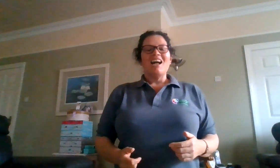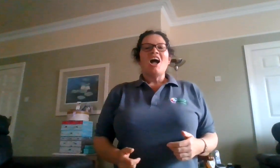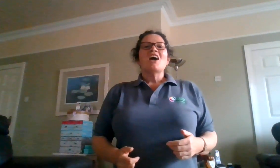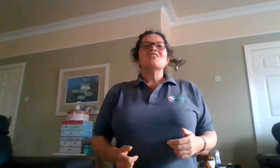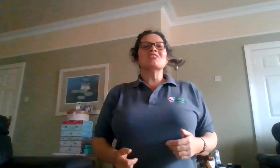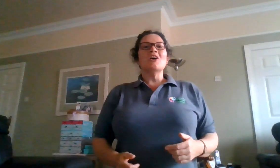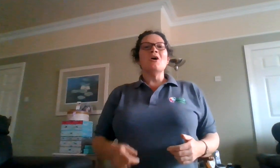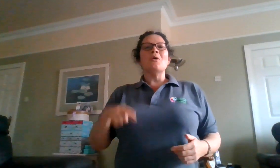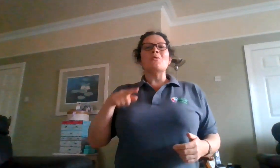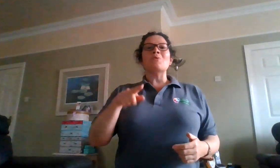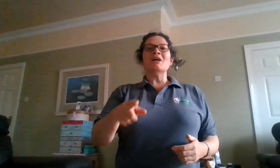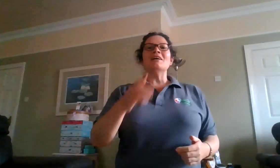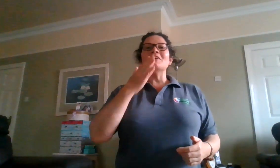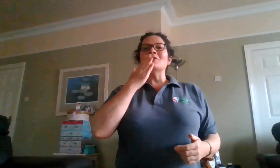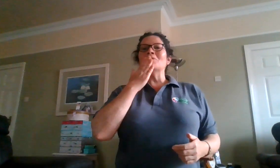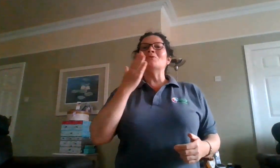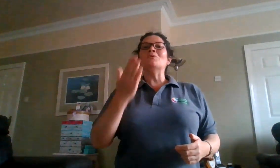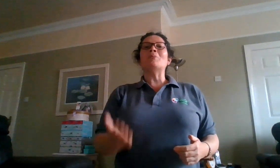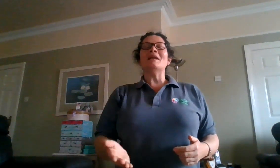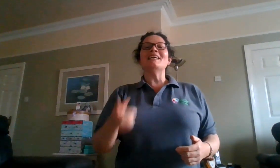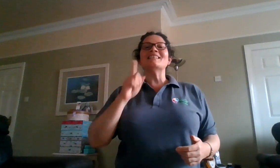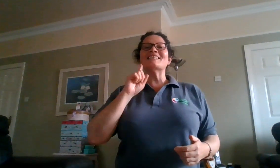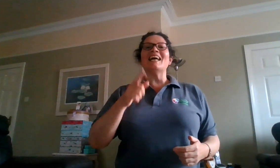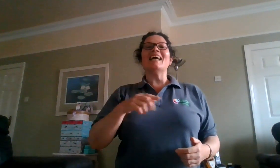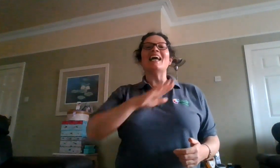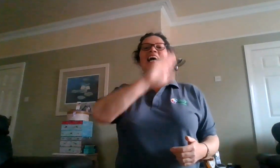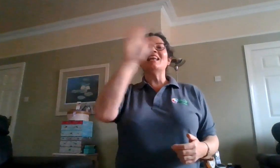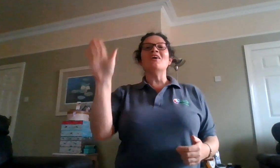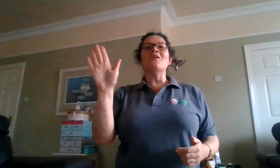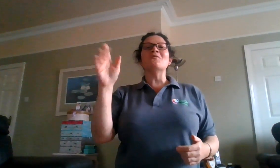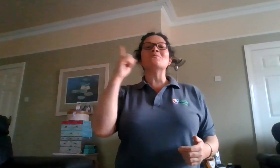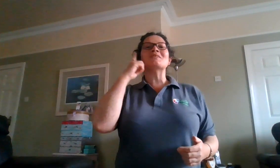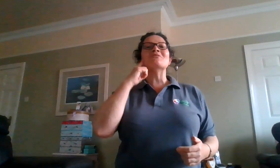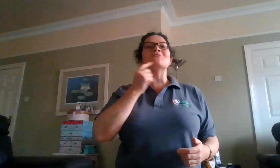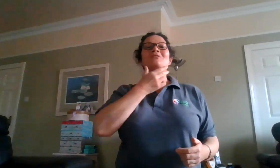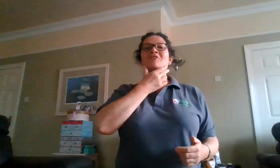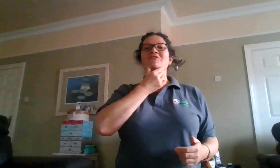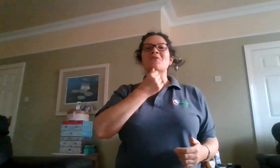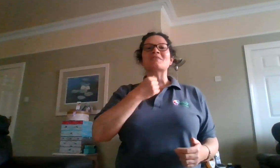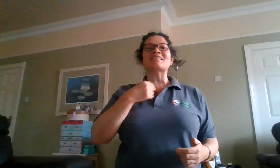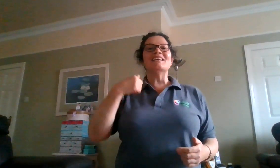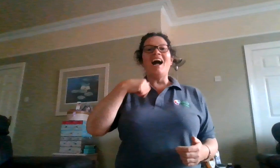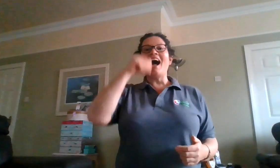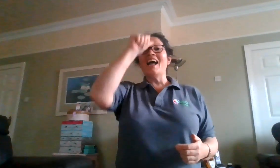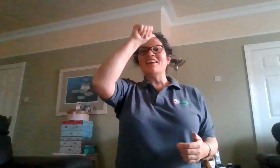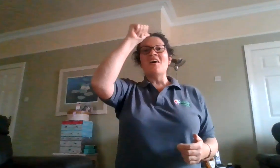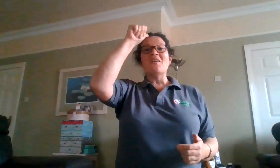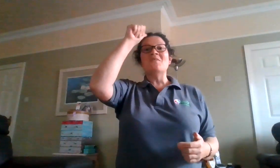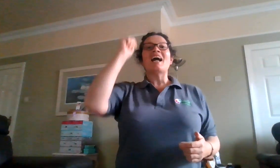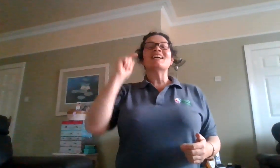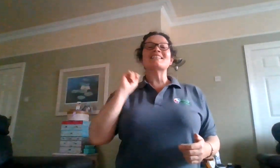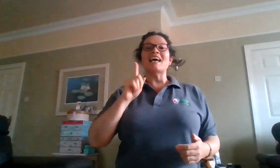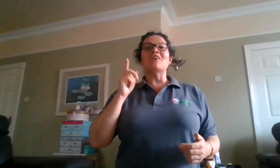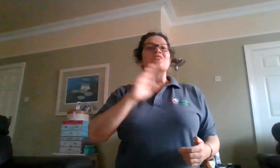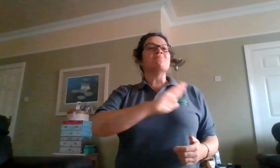So will you please say hello to the folks that I know, tell them